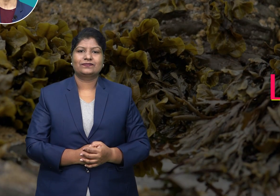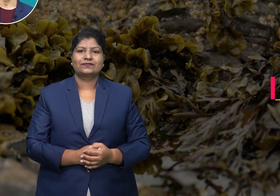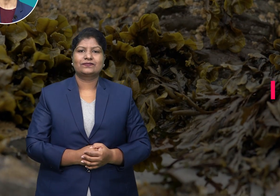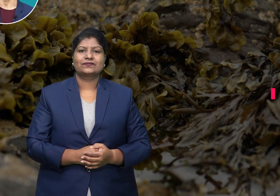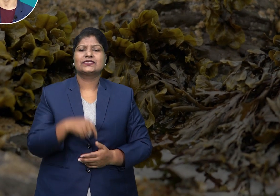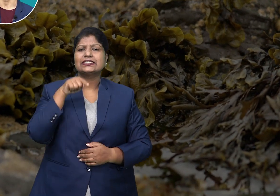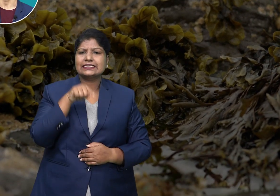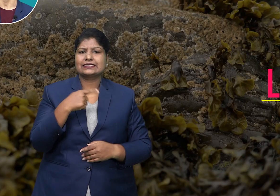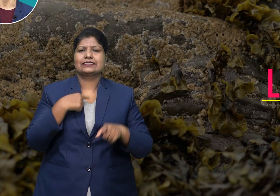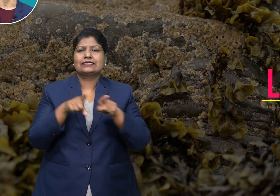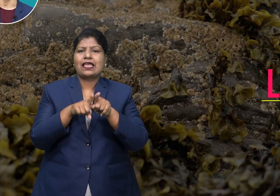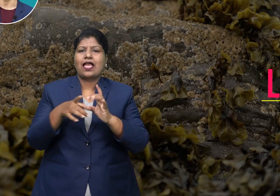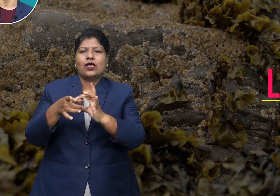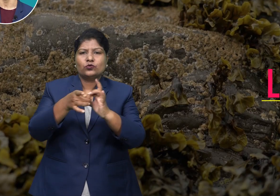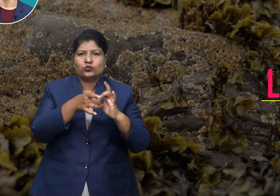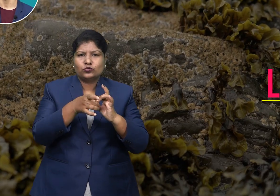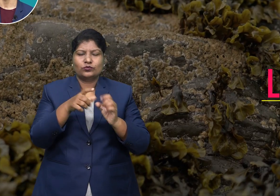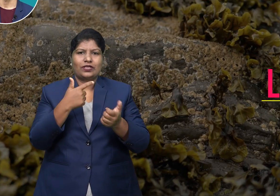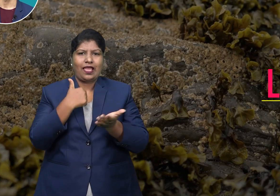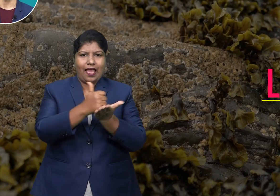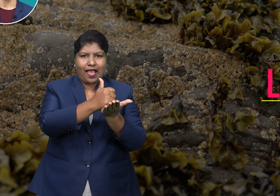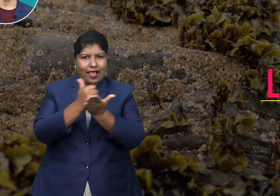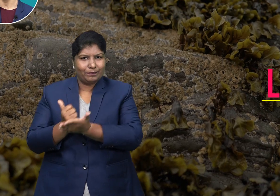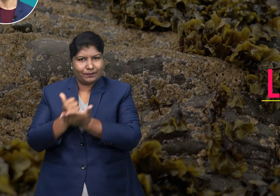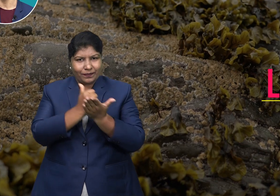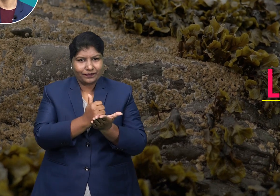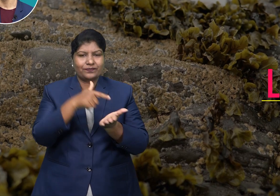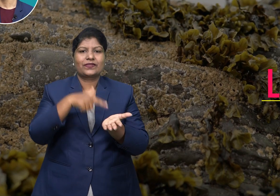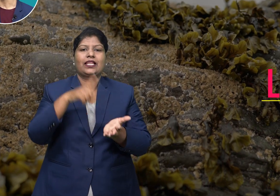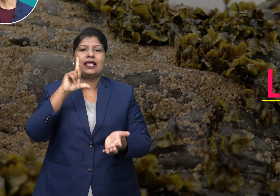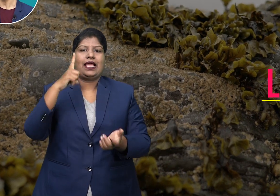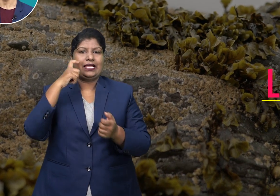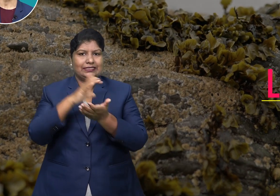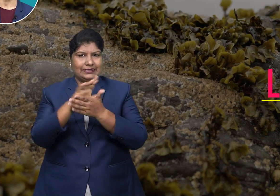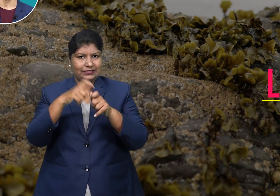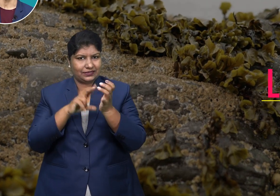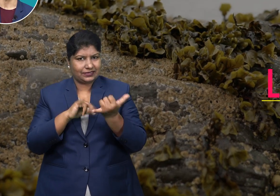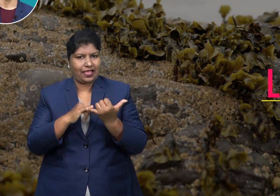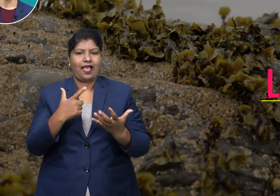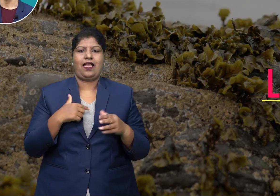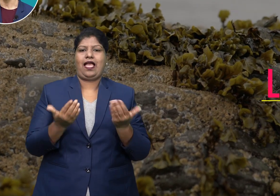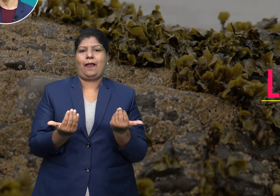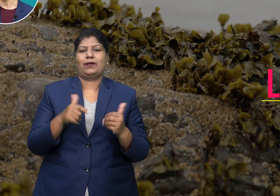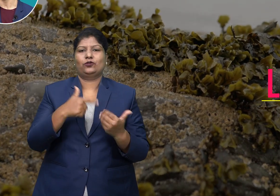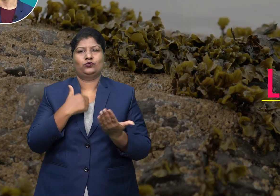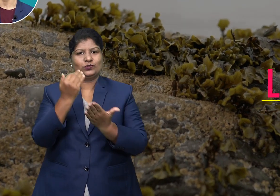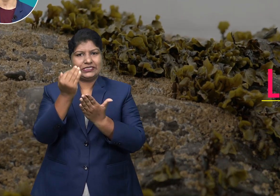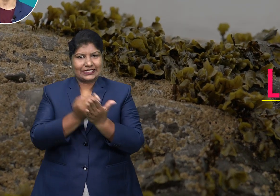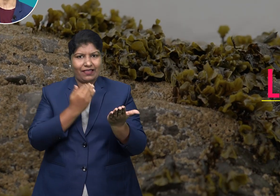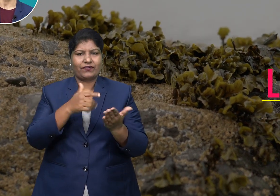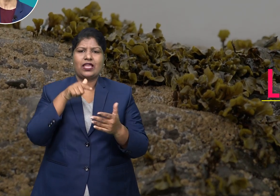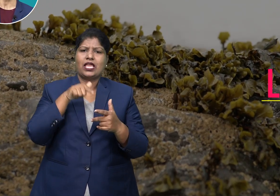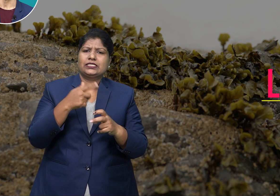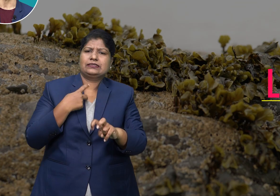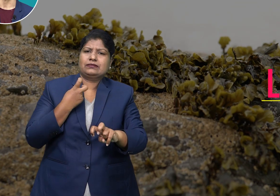Due to such symbiotic adaptations, lichens are able to survive even in